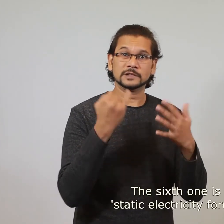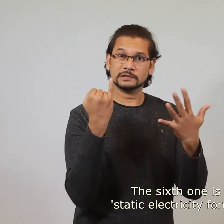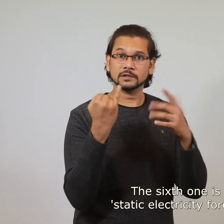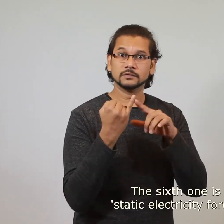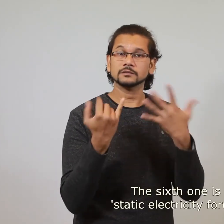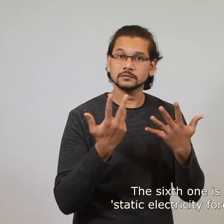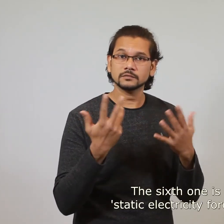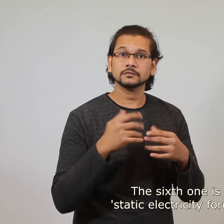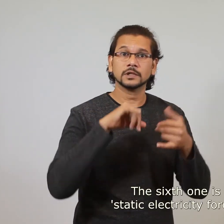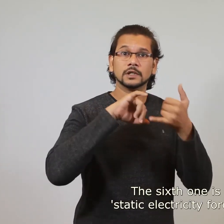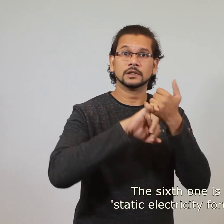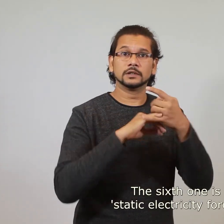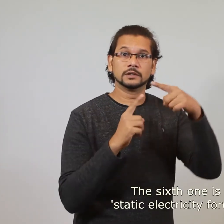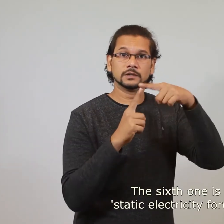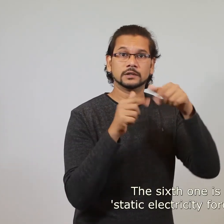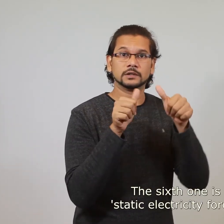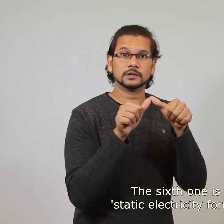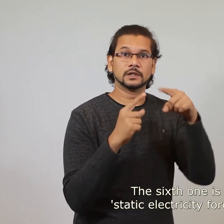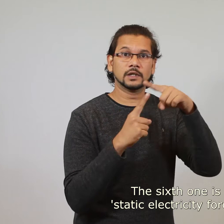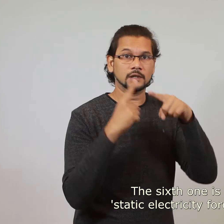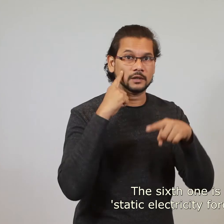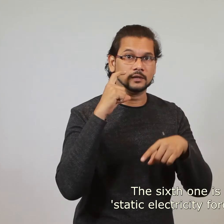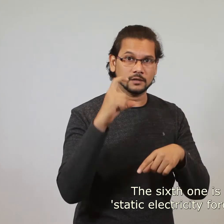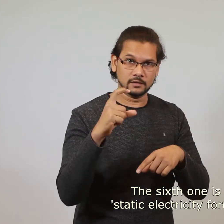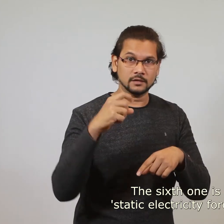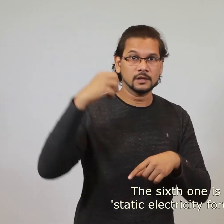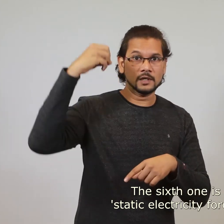The sixth one is static electricity force.